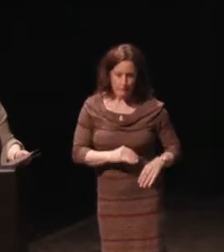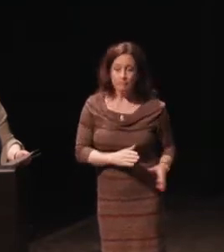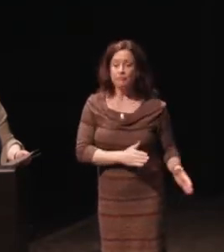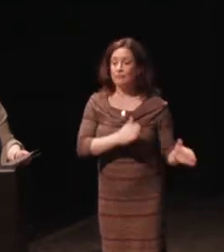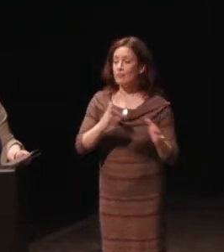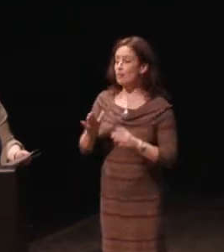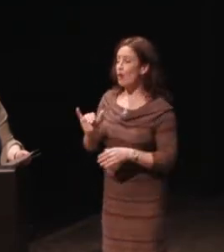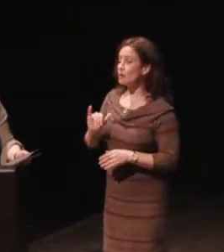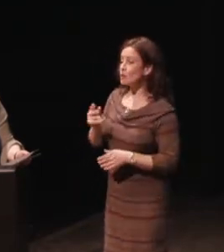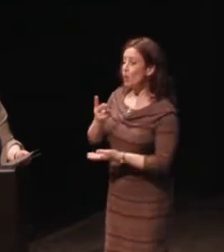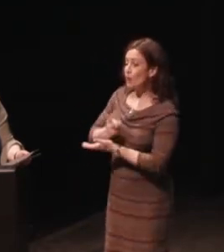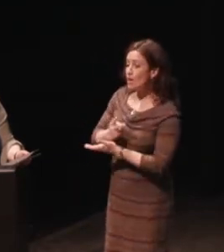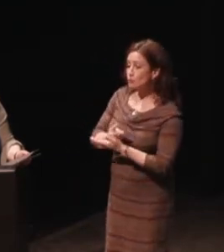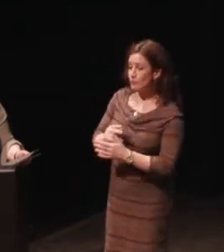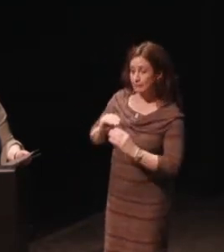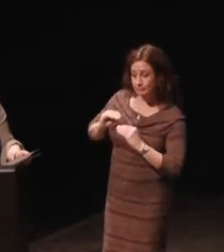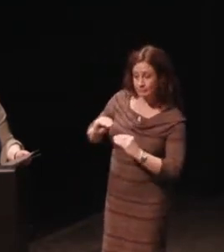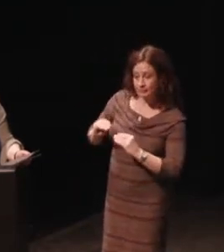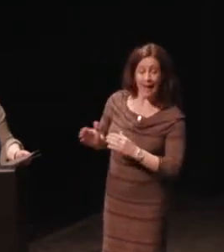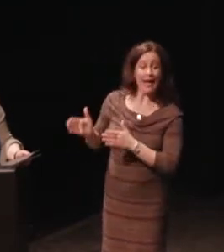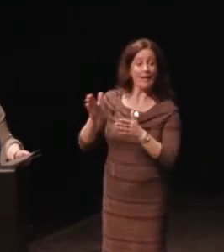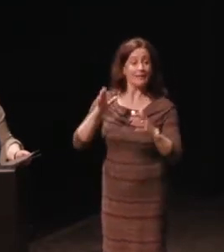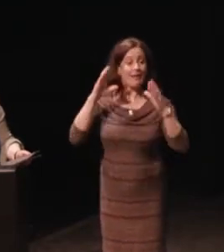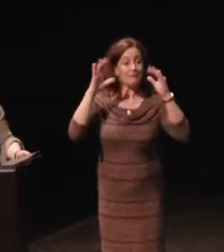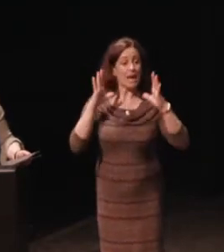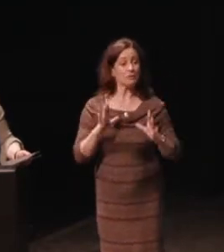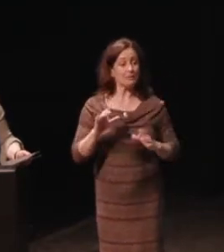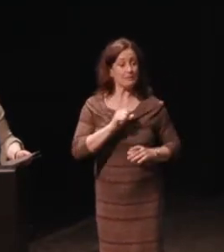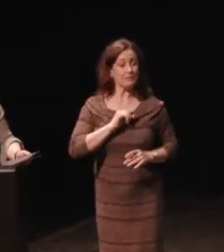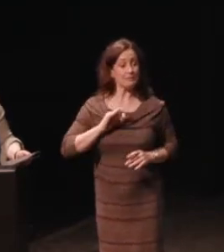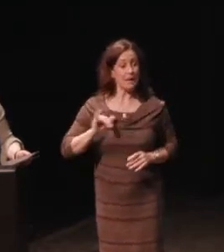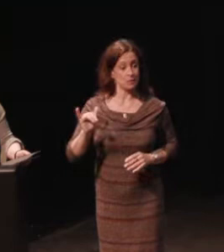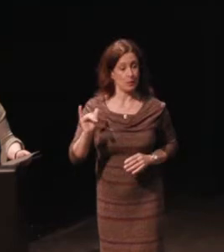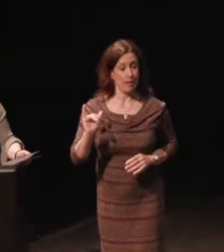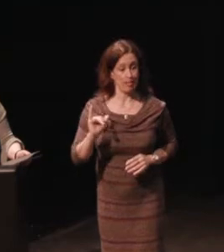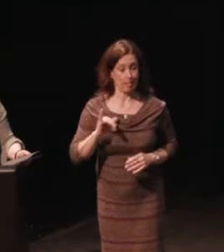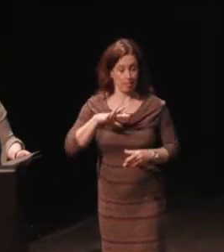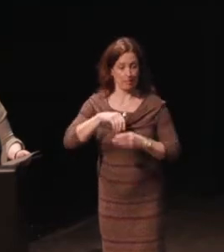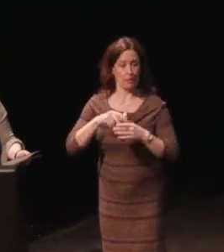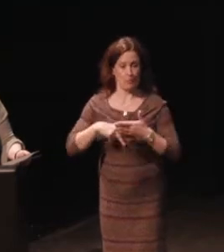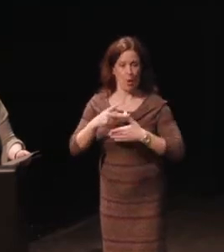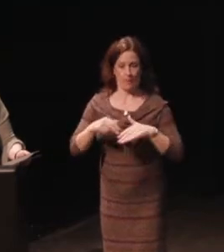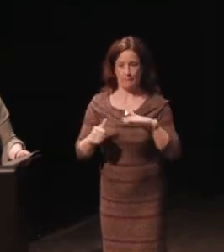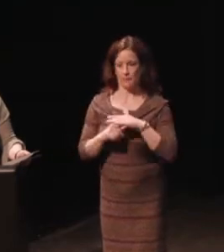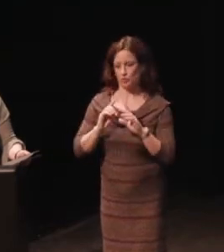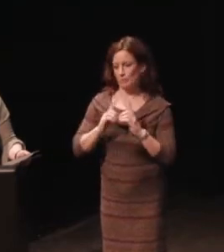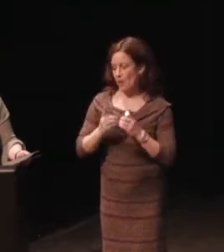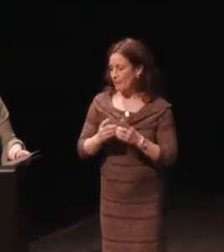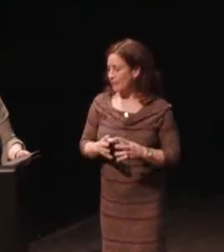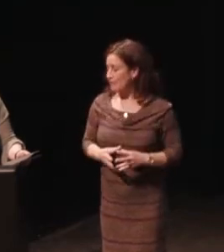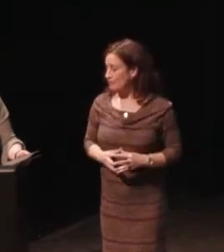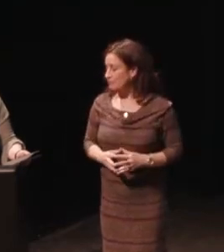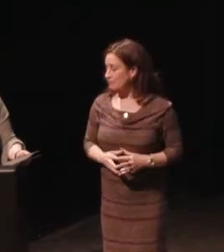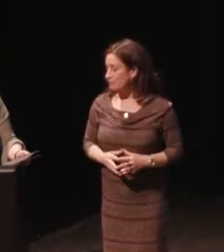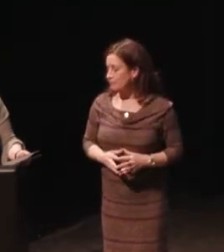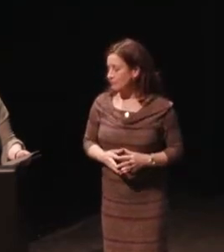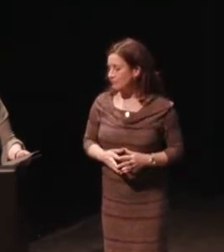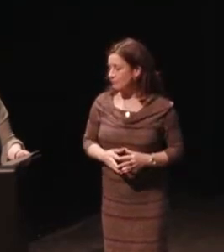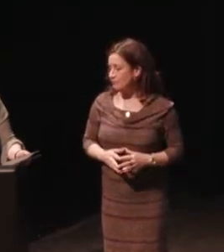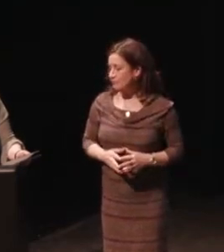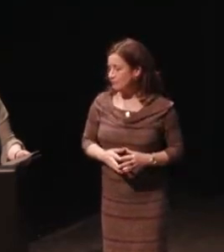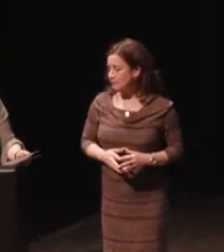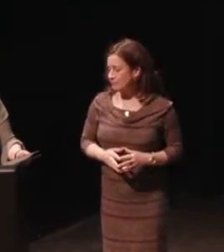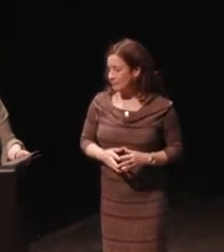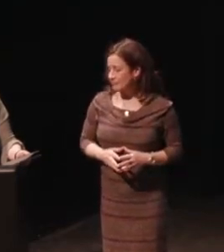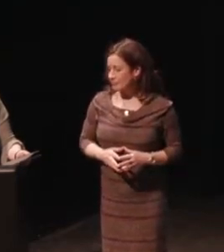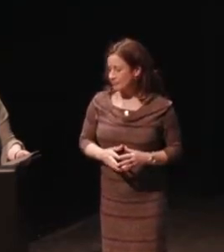of the graduates, and then some of the faculty in that program as well, in that department. So all around, it's been